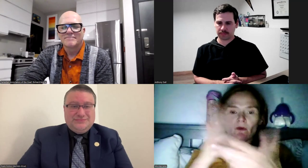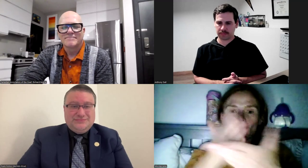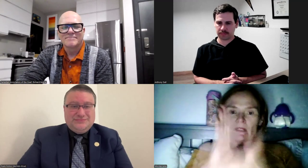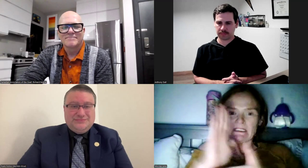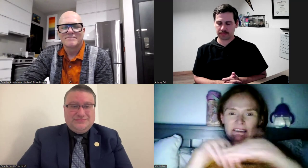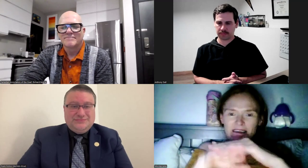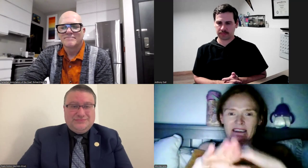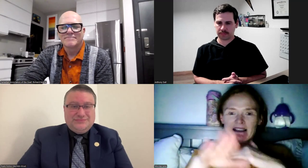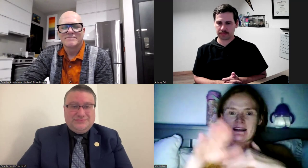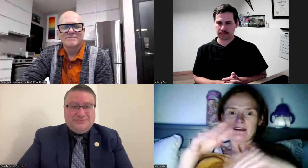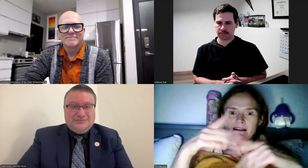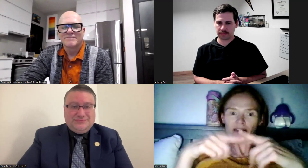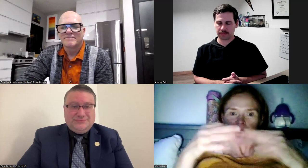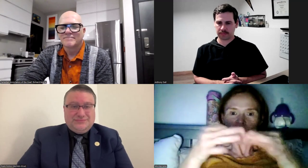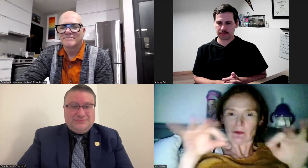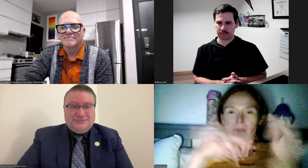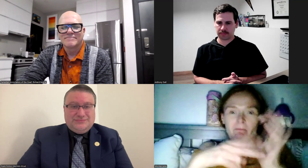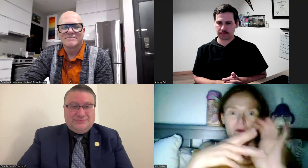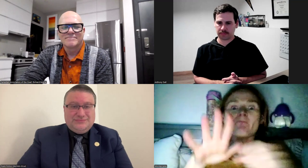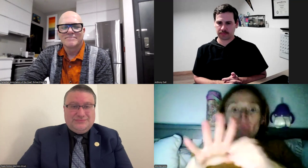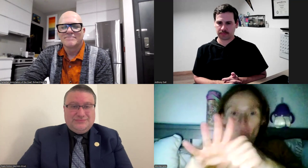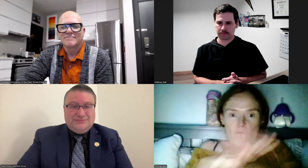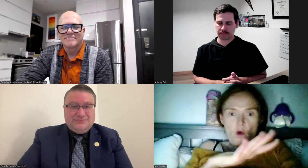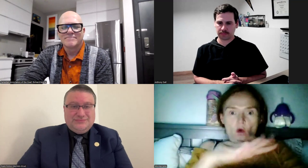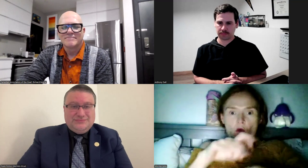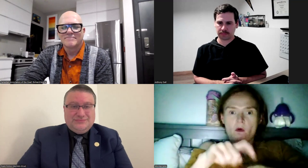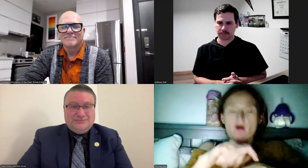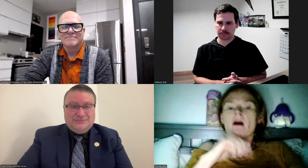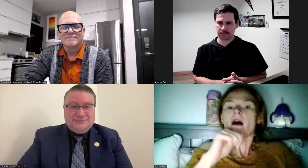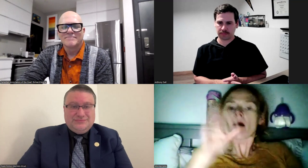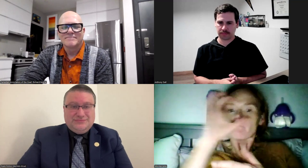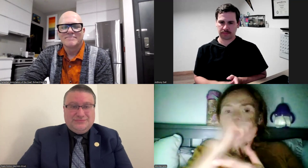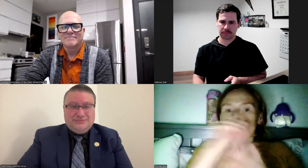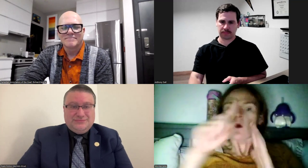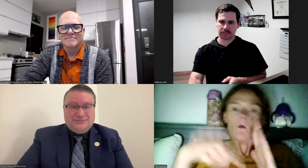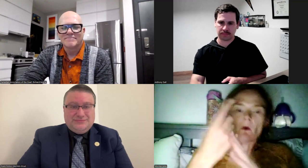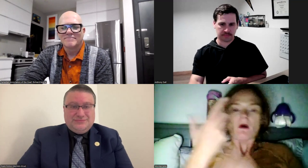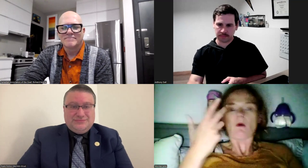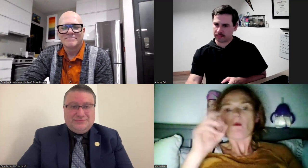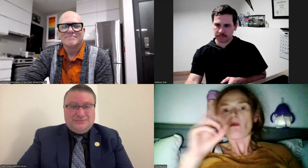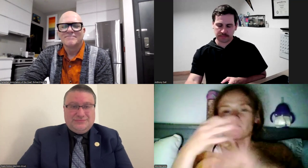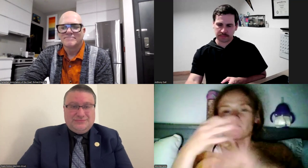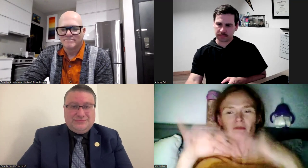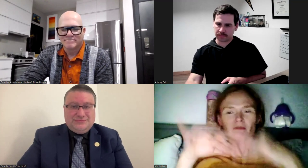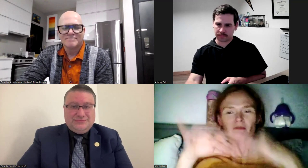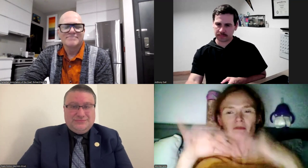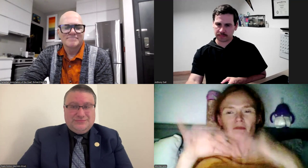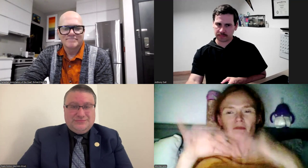childcare, and they had to share the interpreter. They had to share access to language. So they were all not provided full-time language access